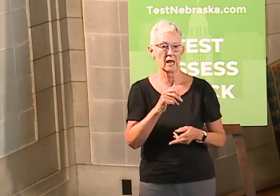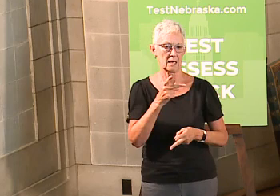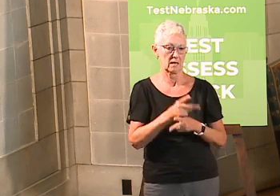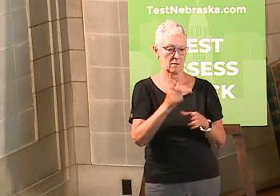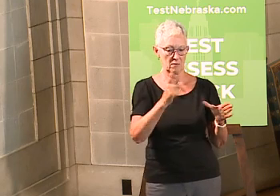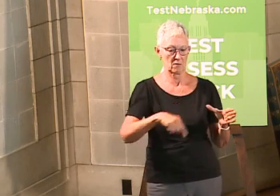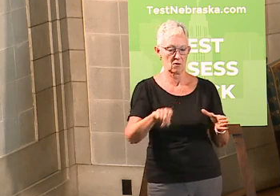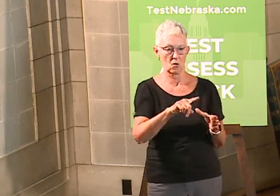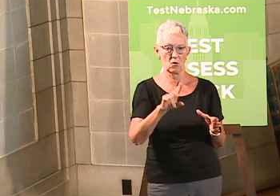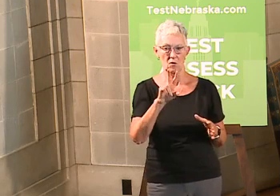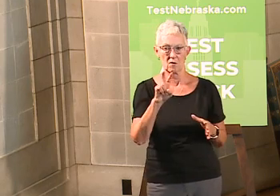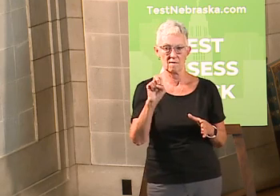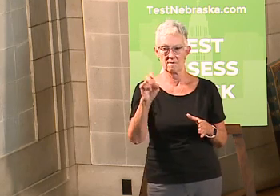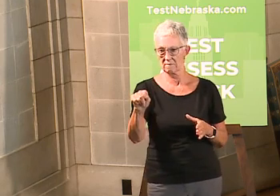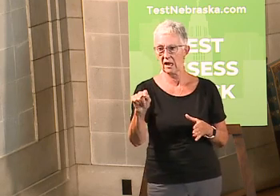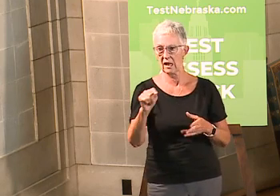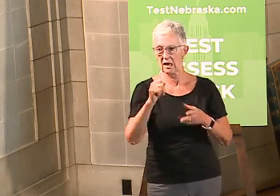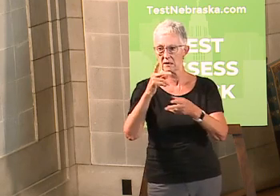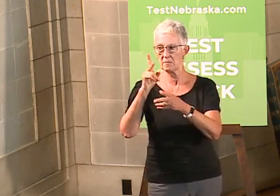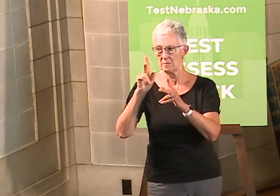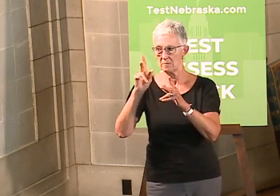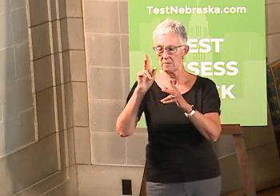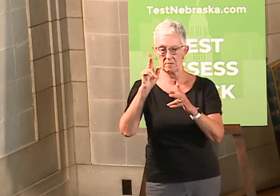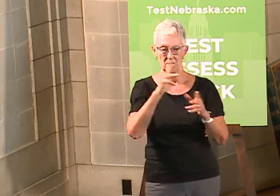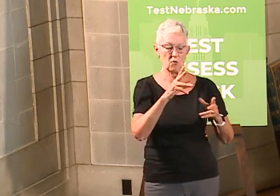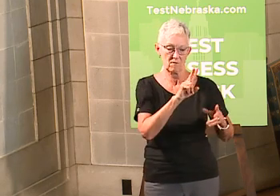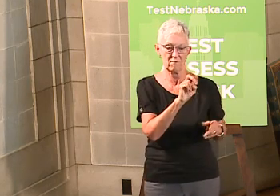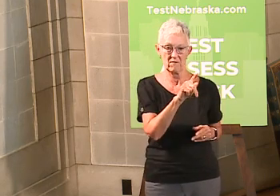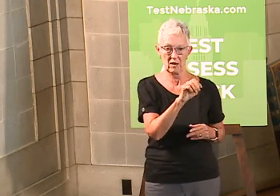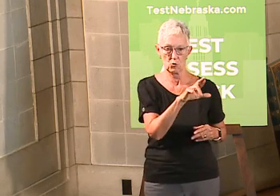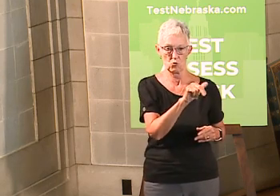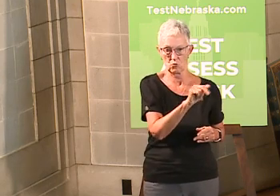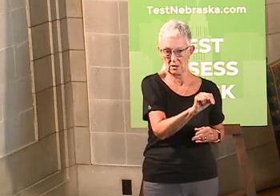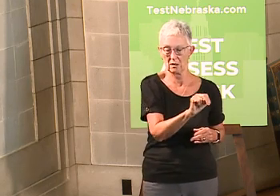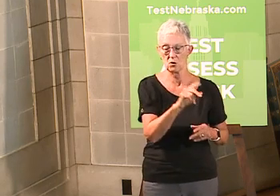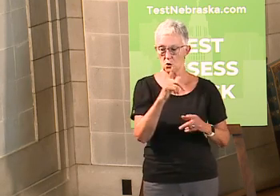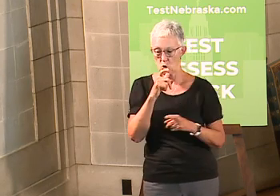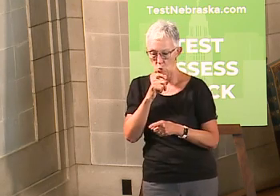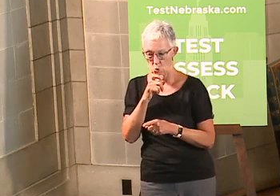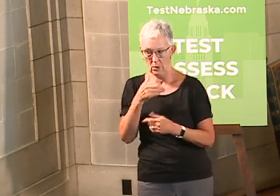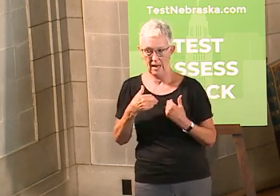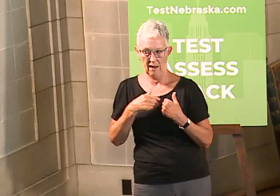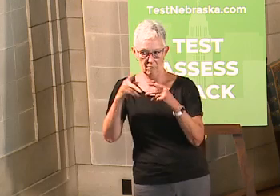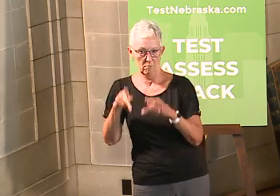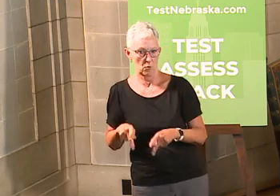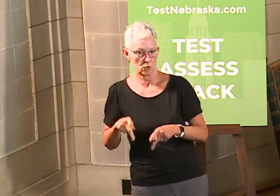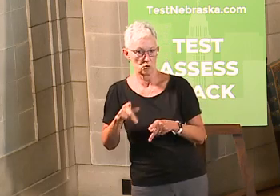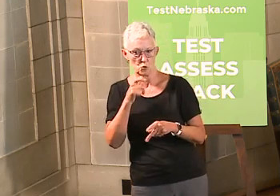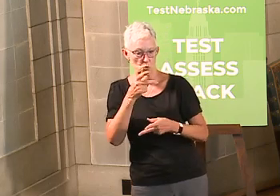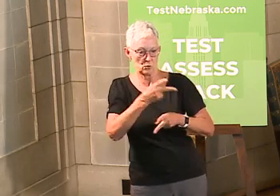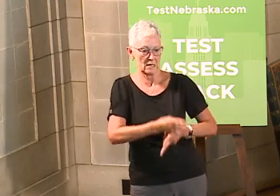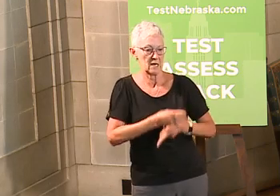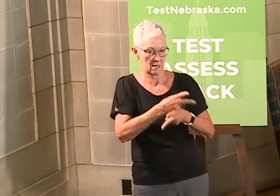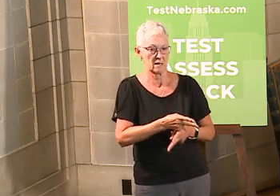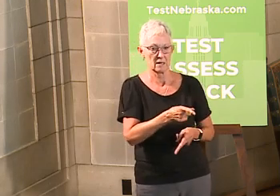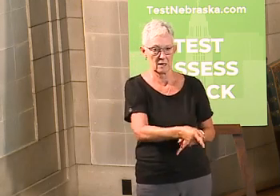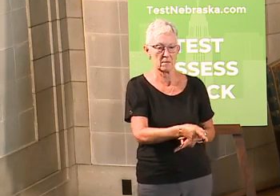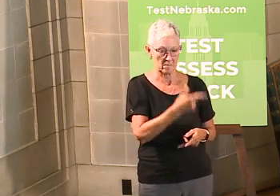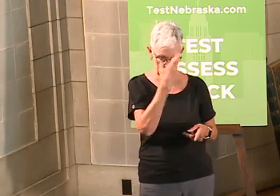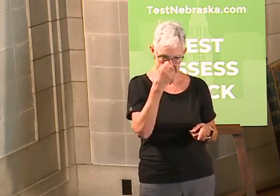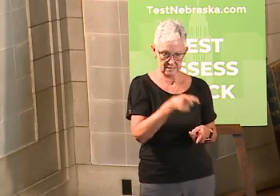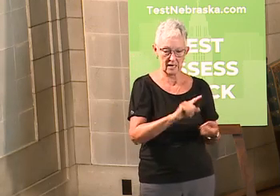veteran caregivers in their communities. As the Dole Caregiver Fellow representing the state, I can't wait to work with